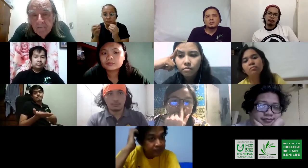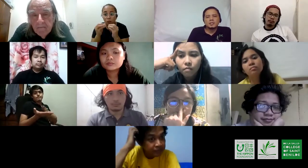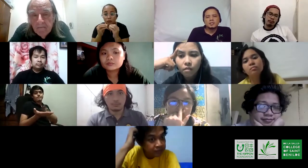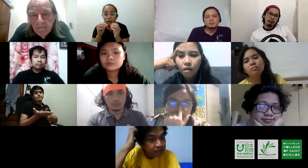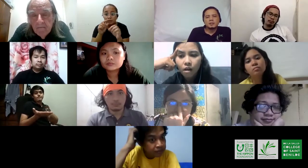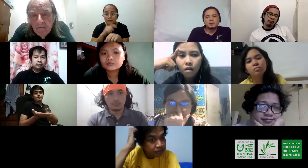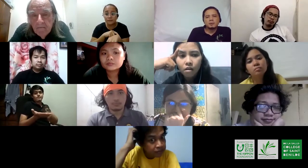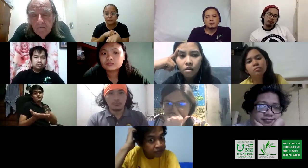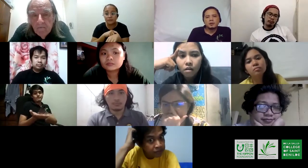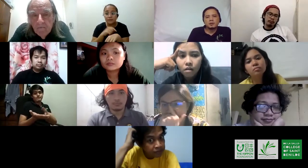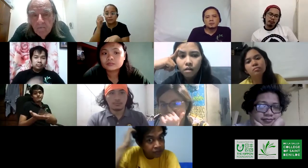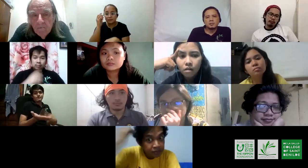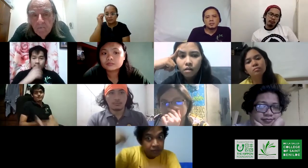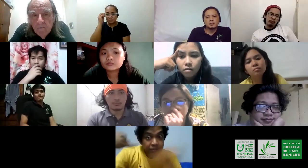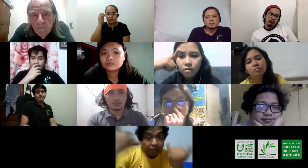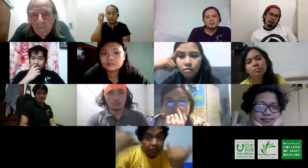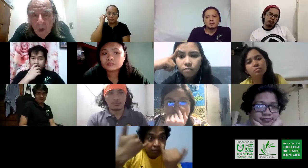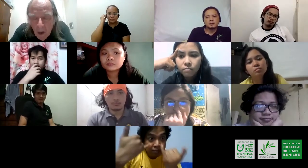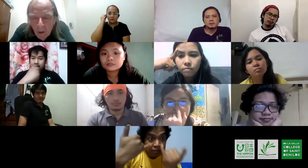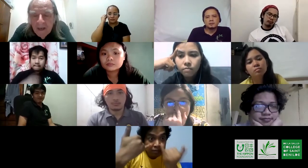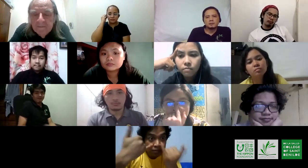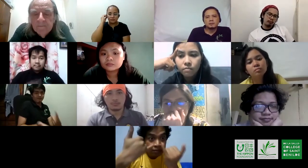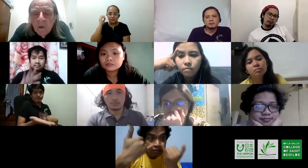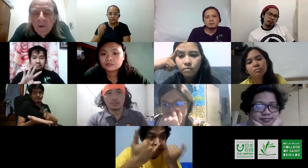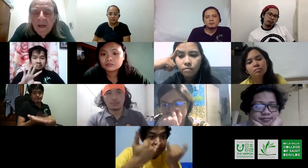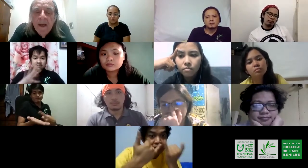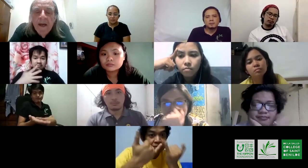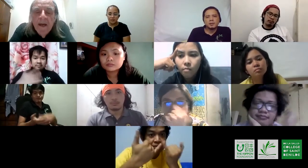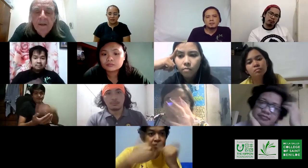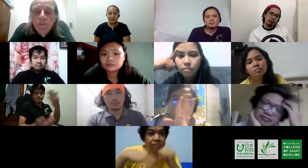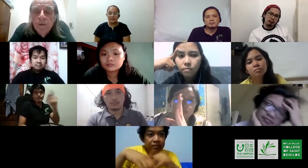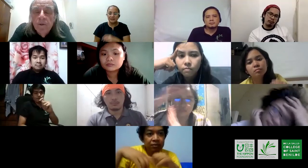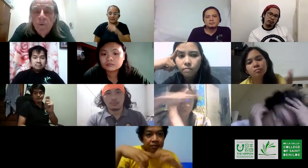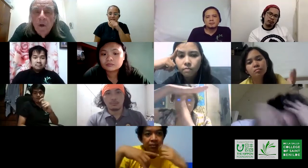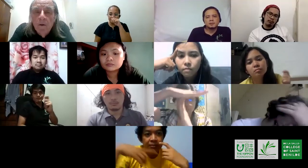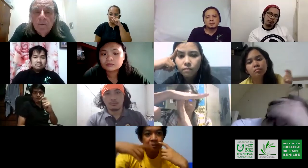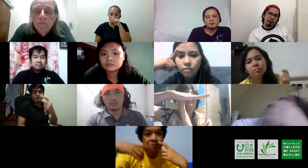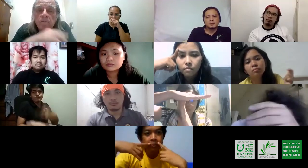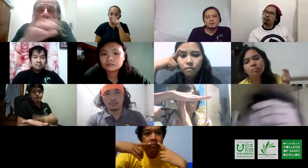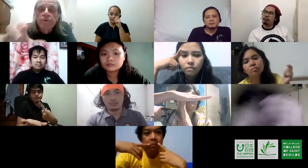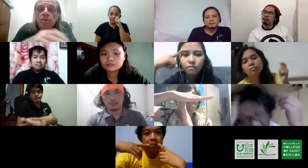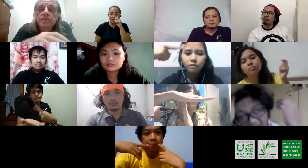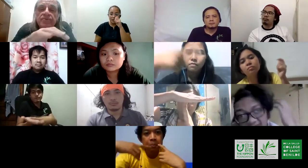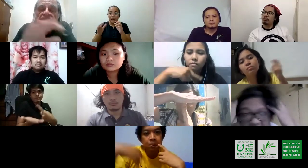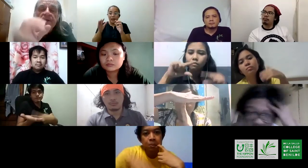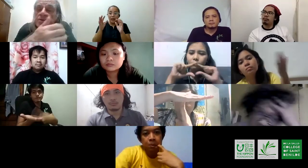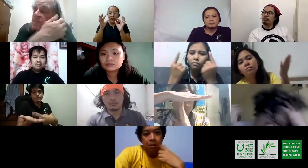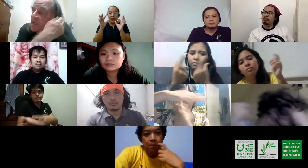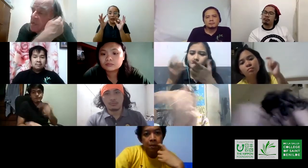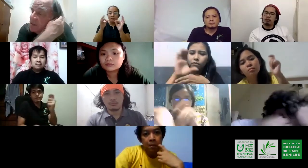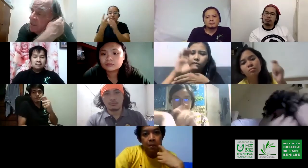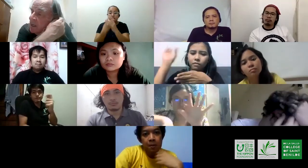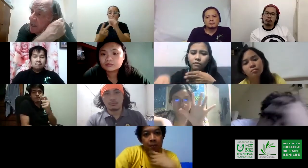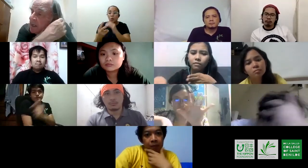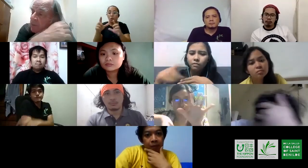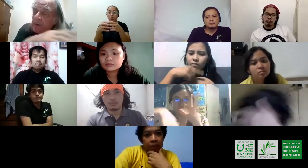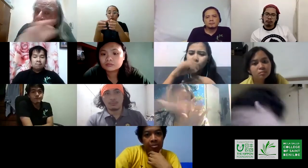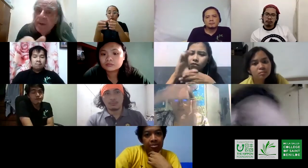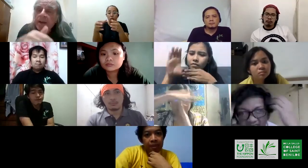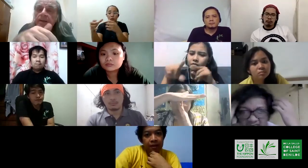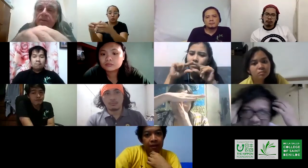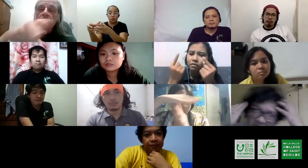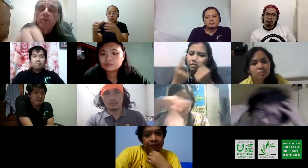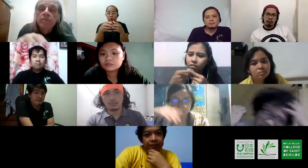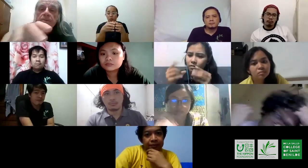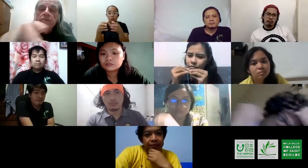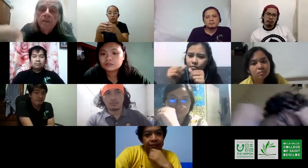We'll discuss a little bit more on Tuesday, just Okay. And then when both groups finish discussing and we come